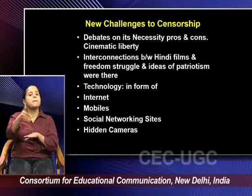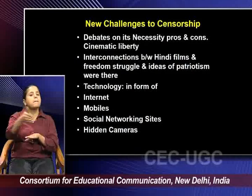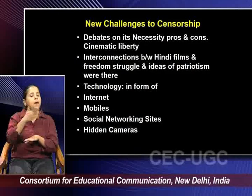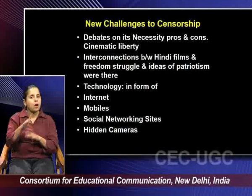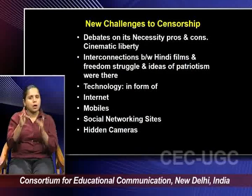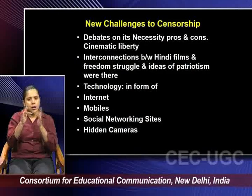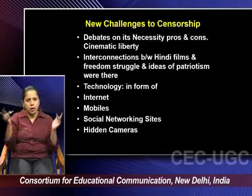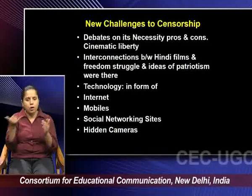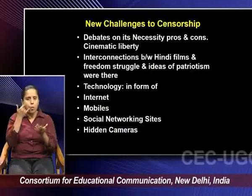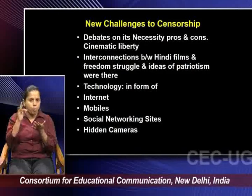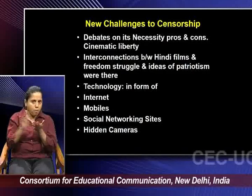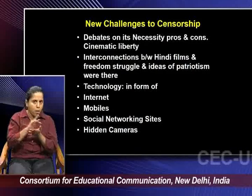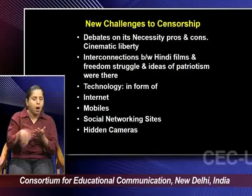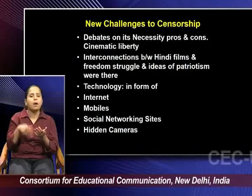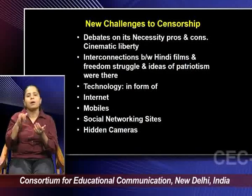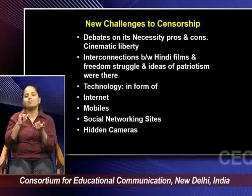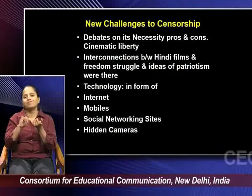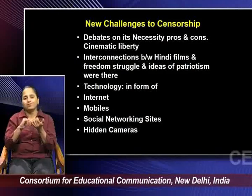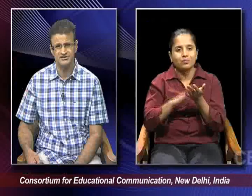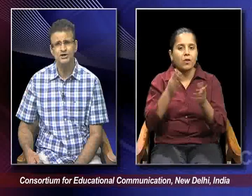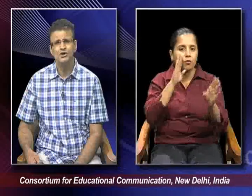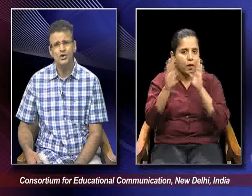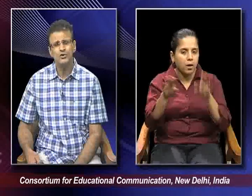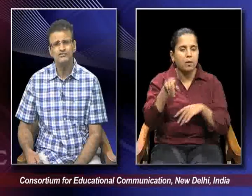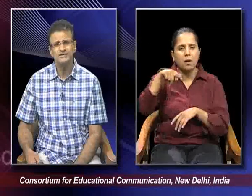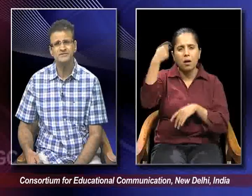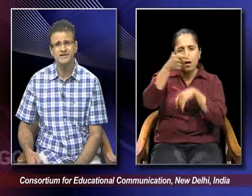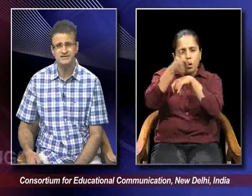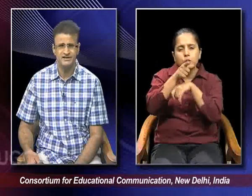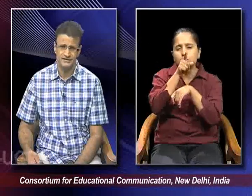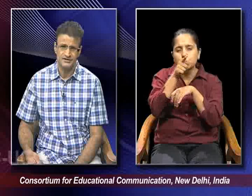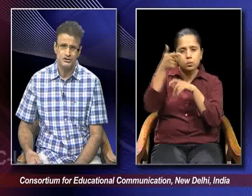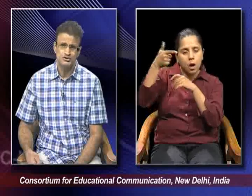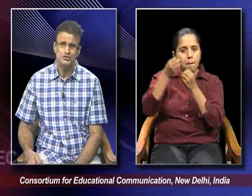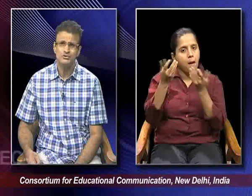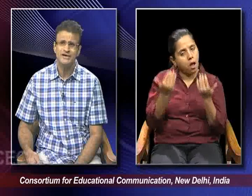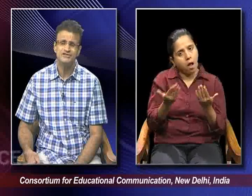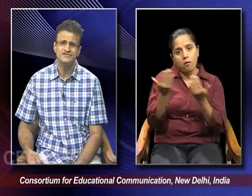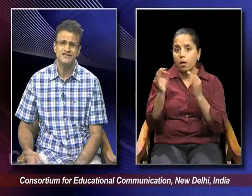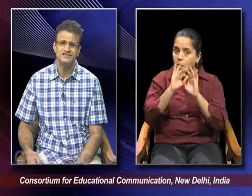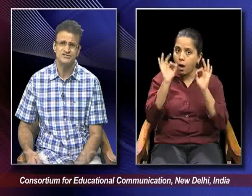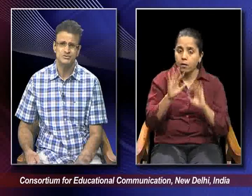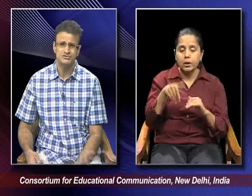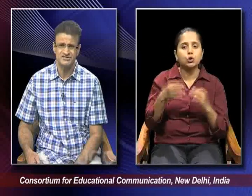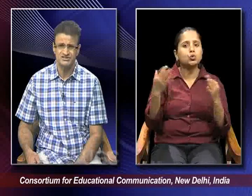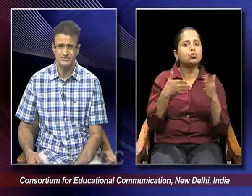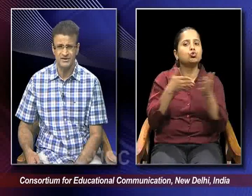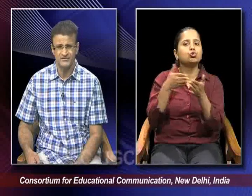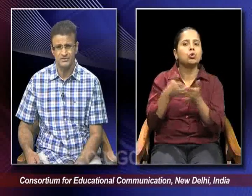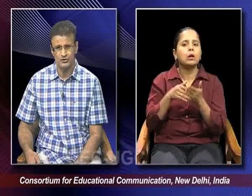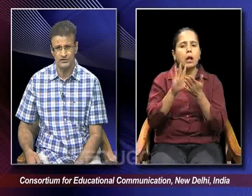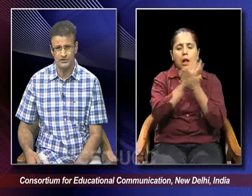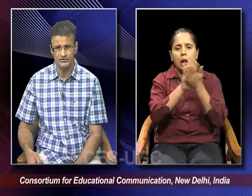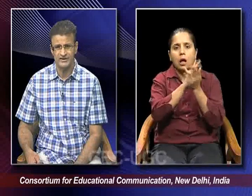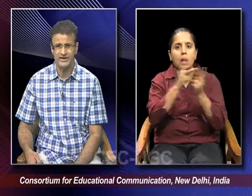Internet, mobile, social networking sites, hidden cameras, all of them, they are there. So new kinds of challenges to censorship have